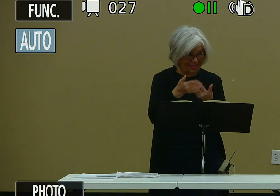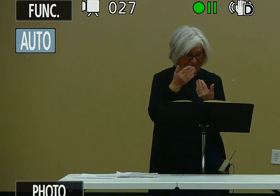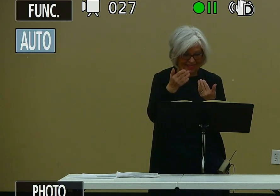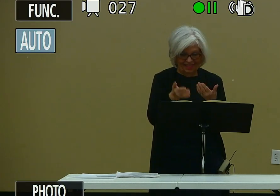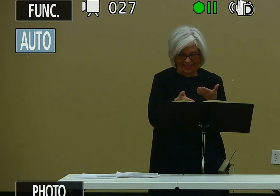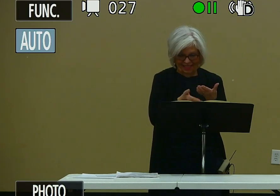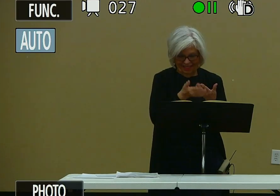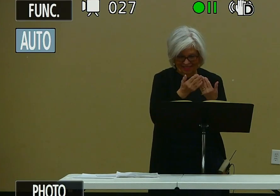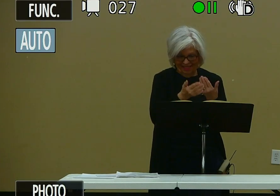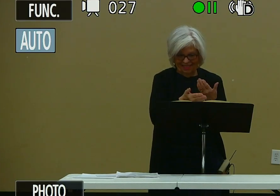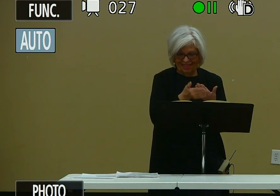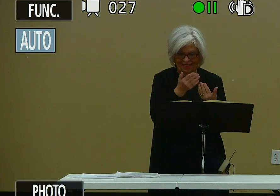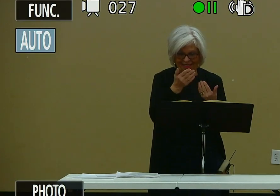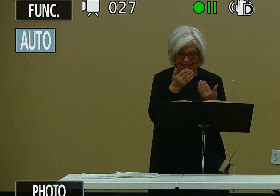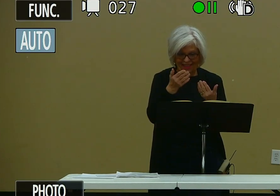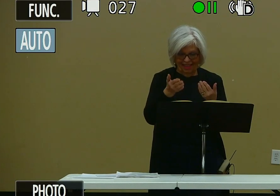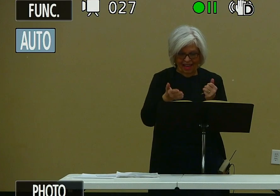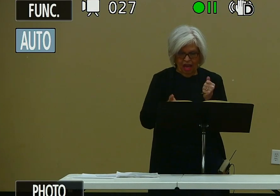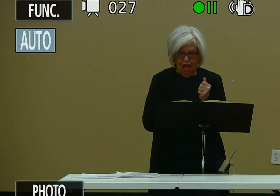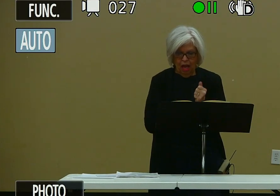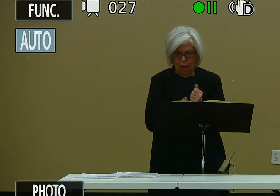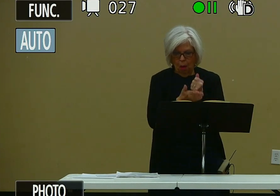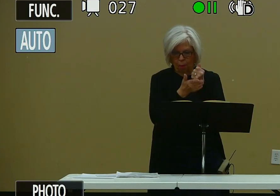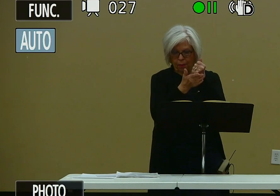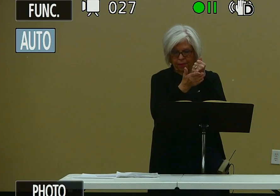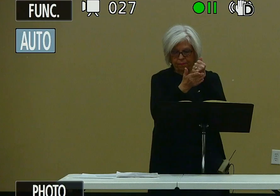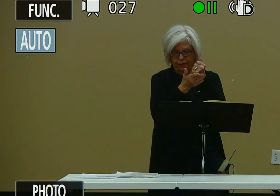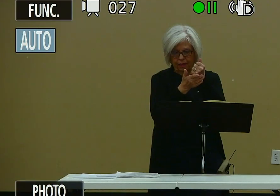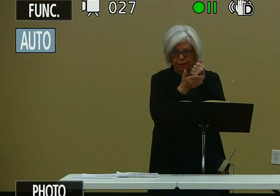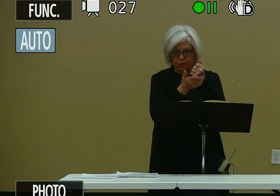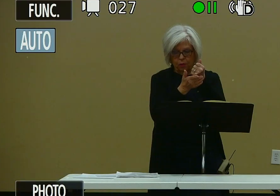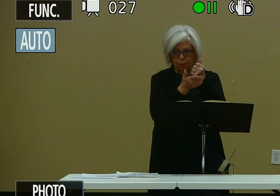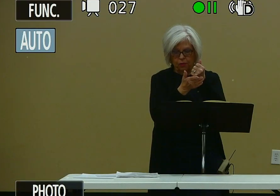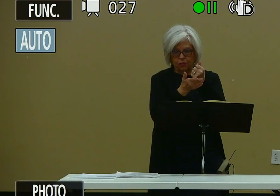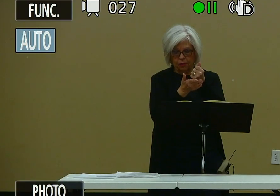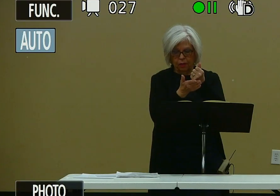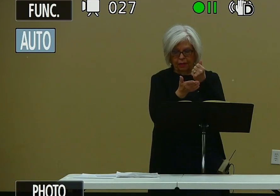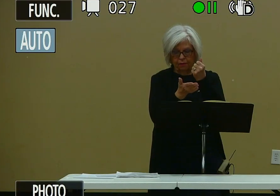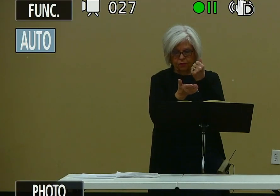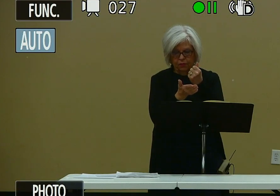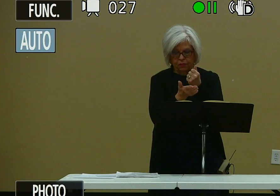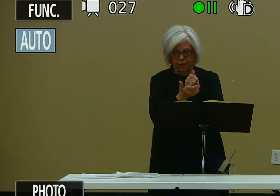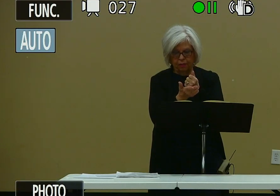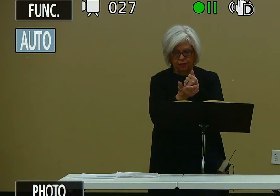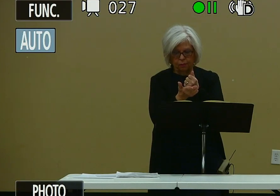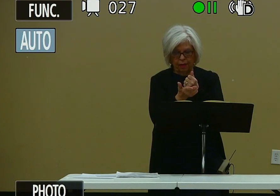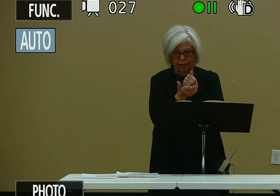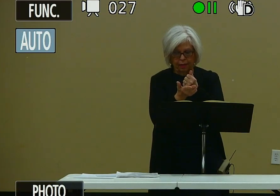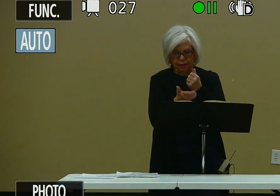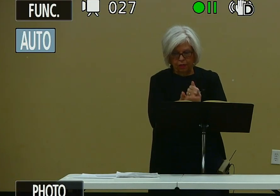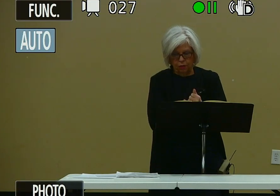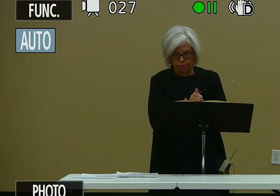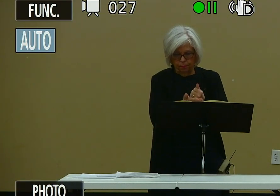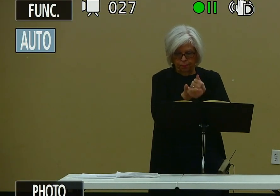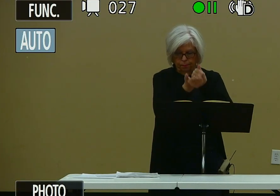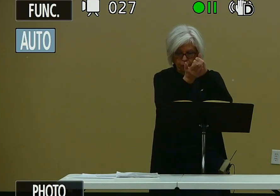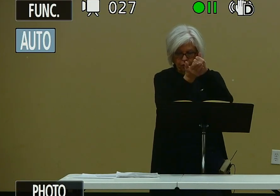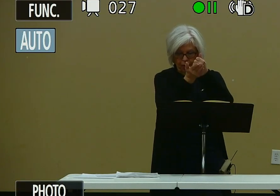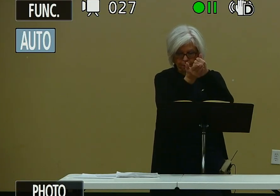easy. Easy. Help. So you put your left fist down on your right hand and you push up.